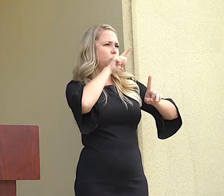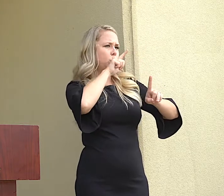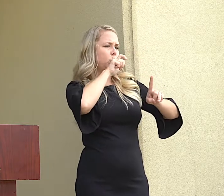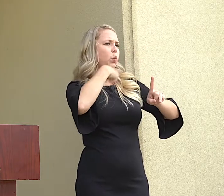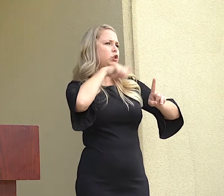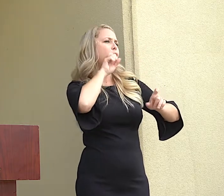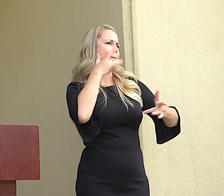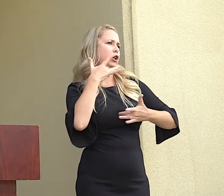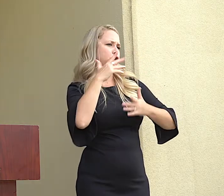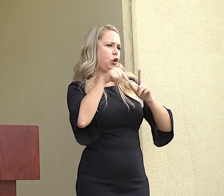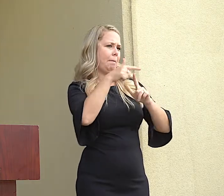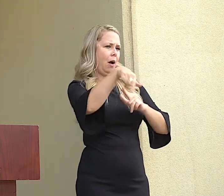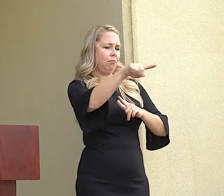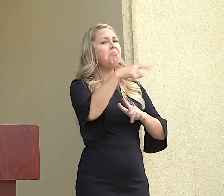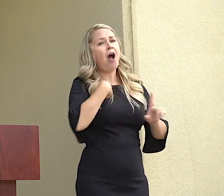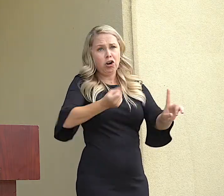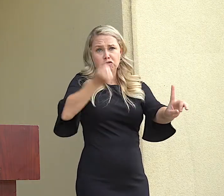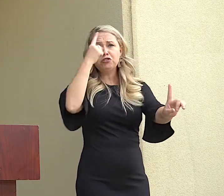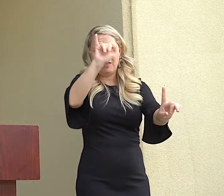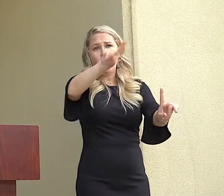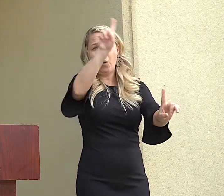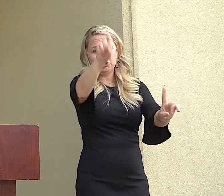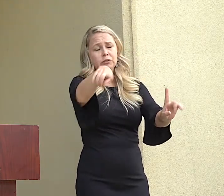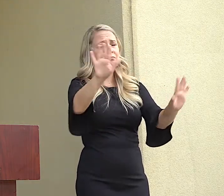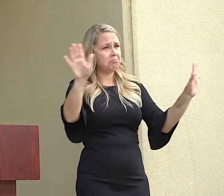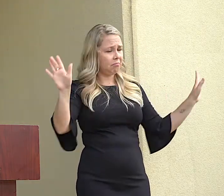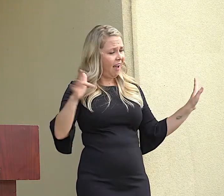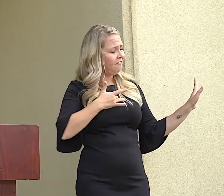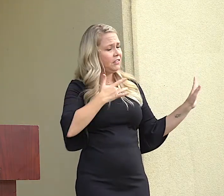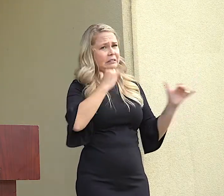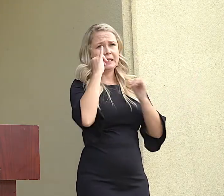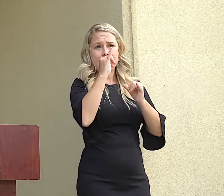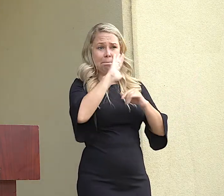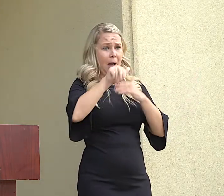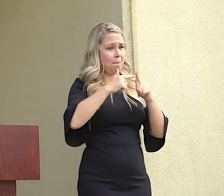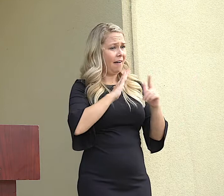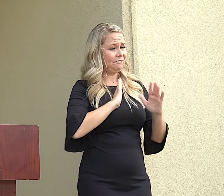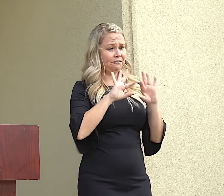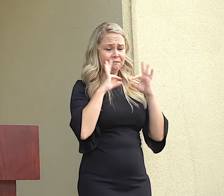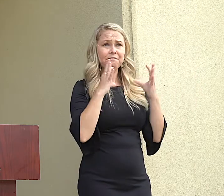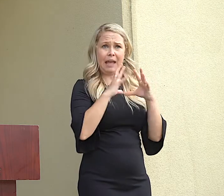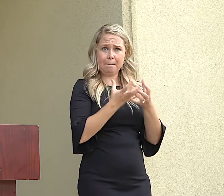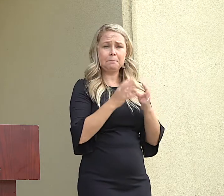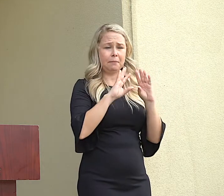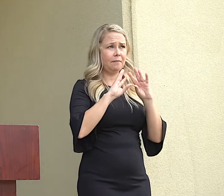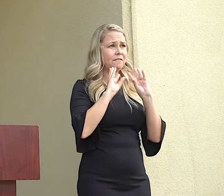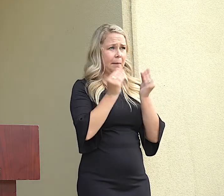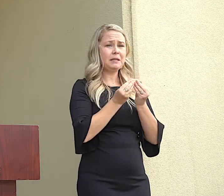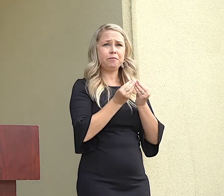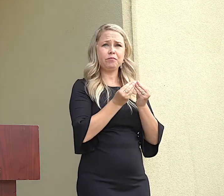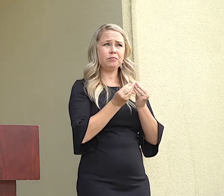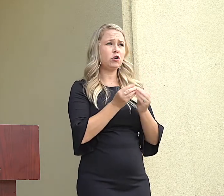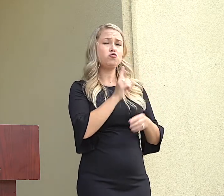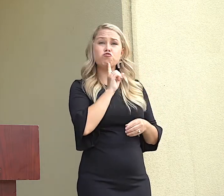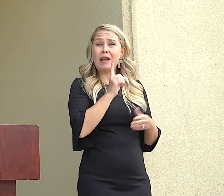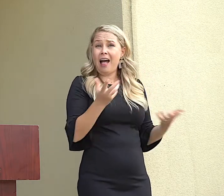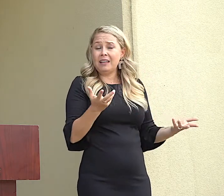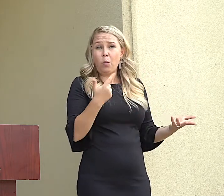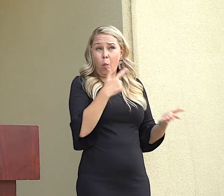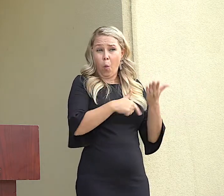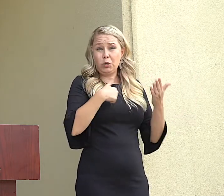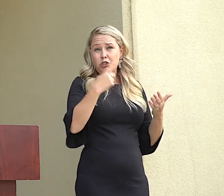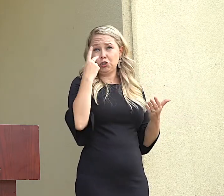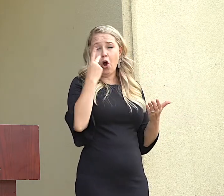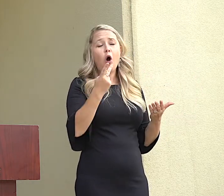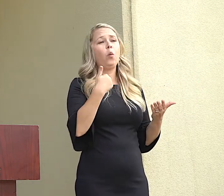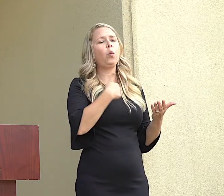about COVID? I understand that question. I mean, I feel the same way about my family and my loved ones. The reality is what we saw initially